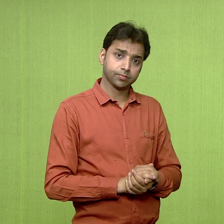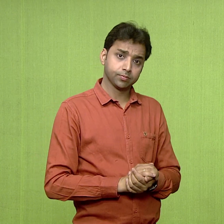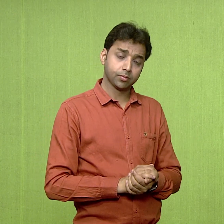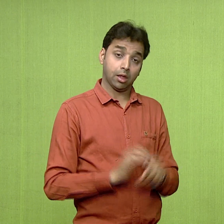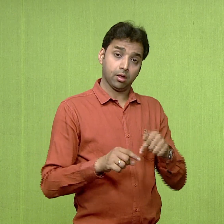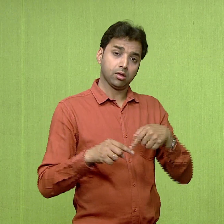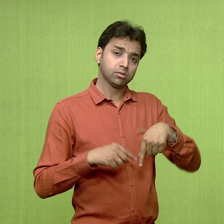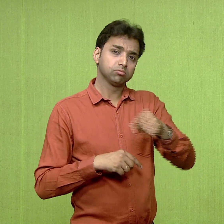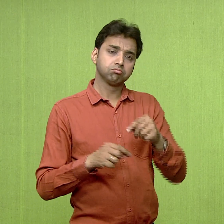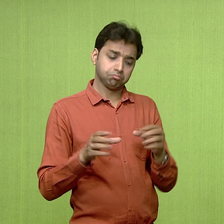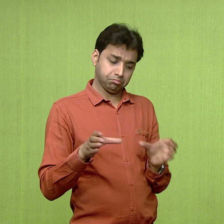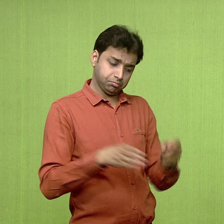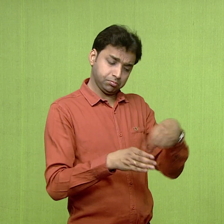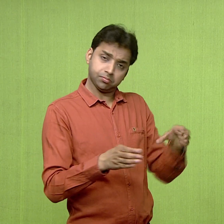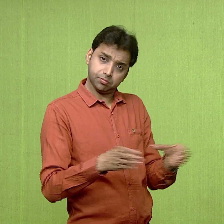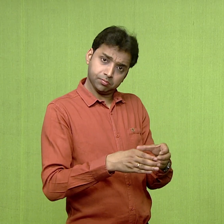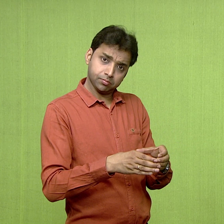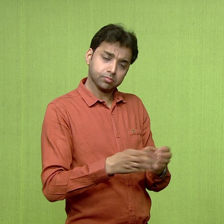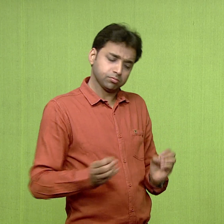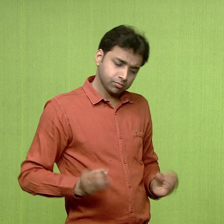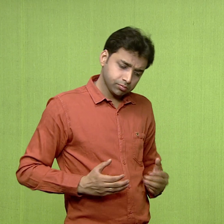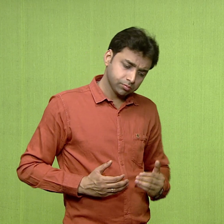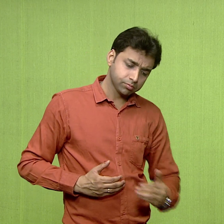these guilds started providing